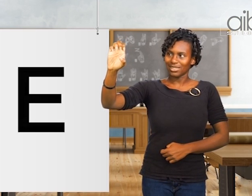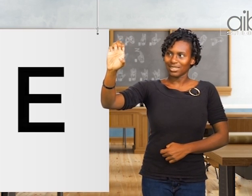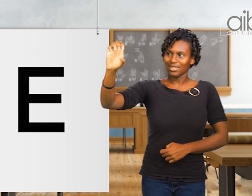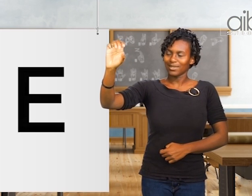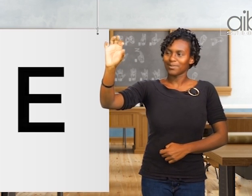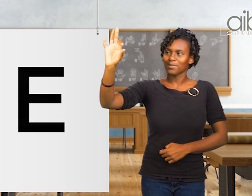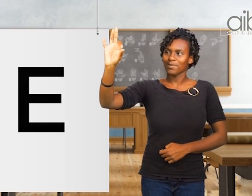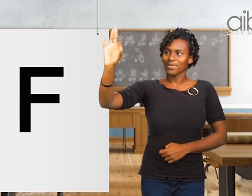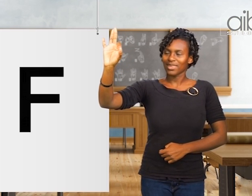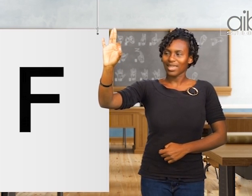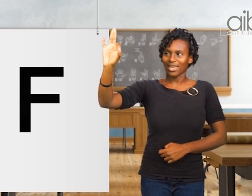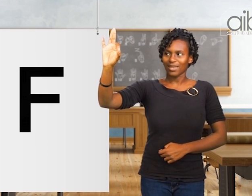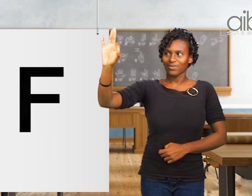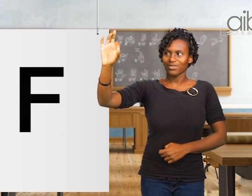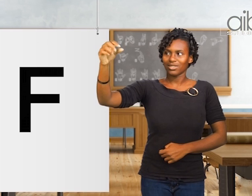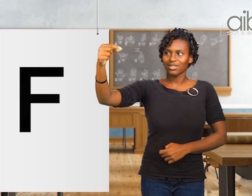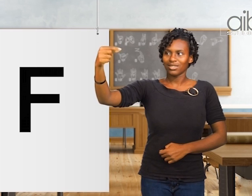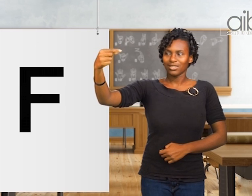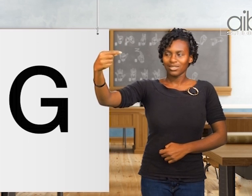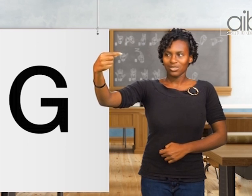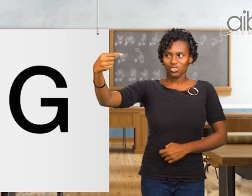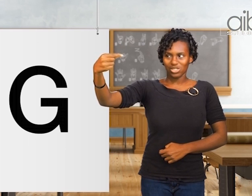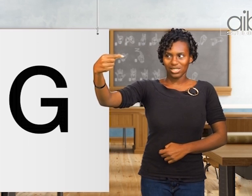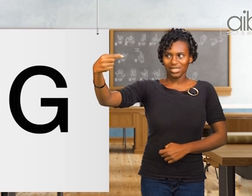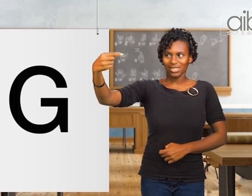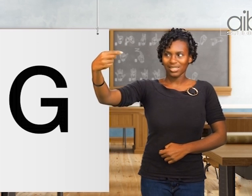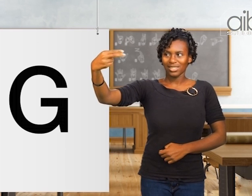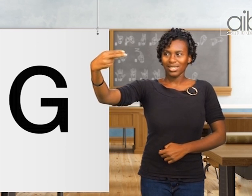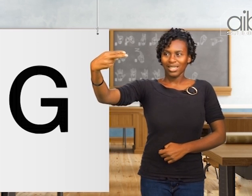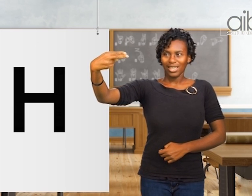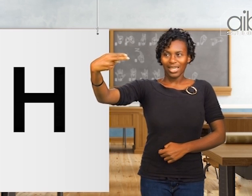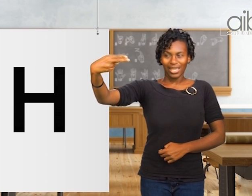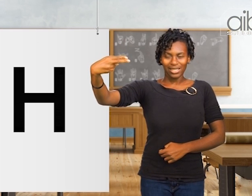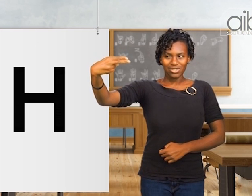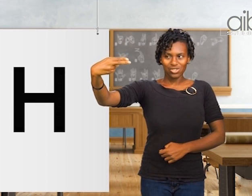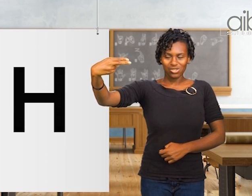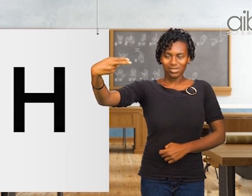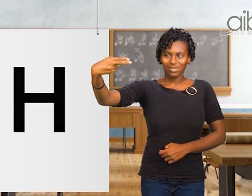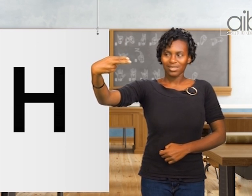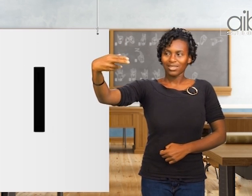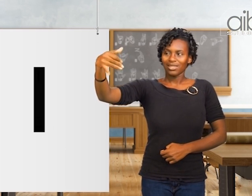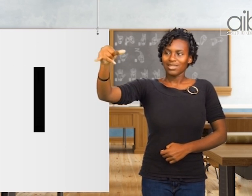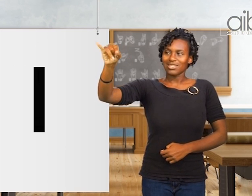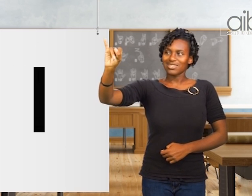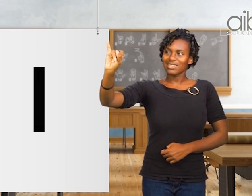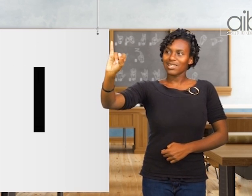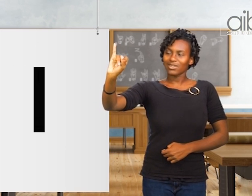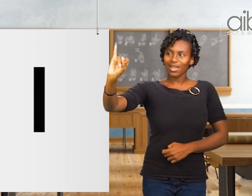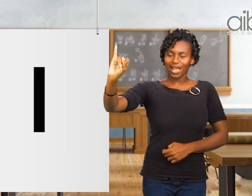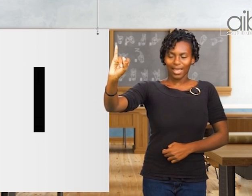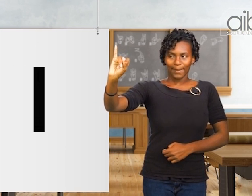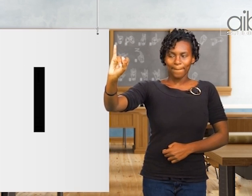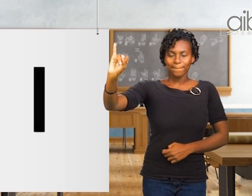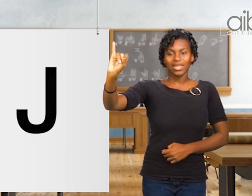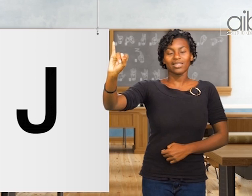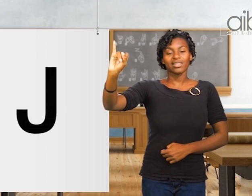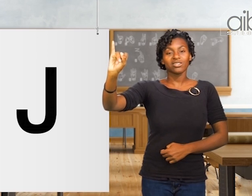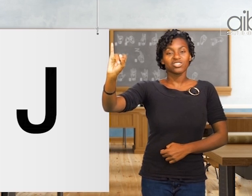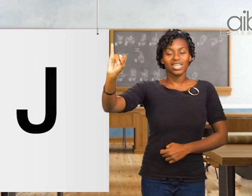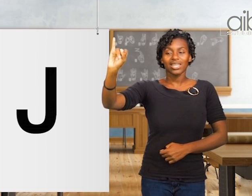E, F, G, H. This is the letter I, and the letter J